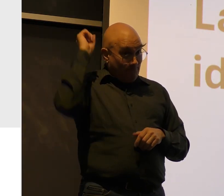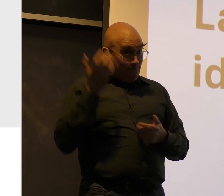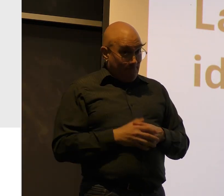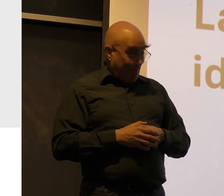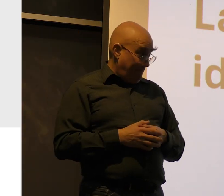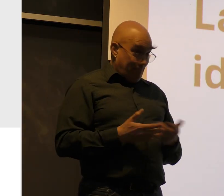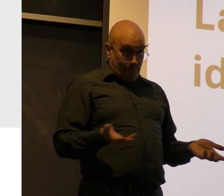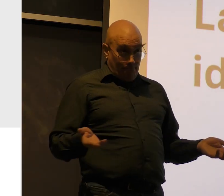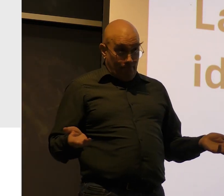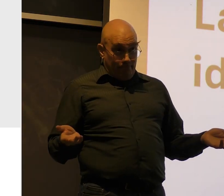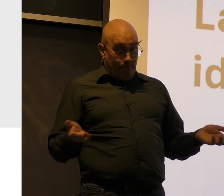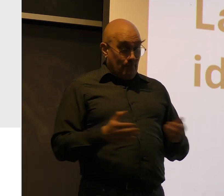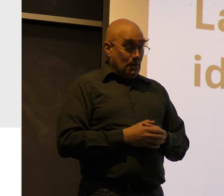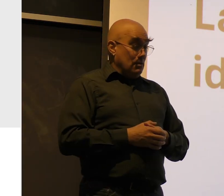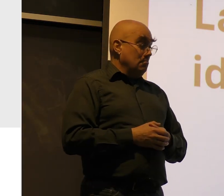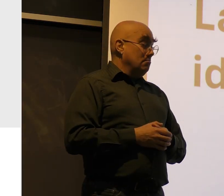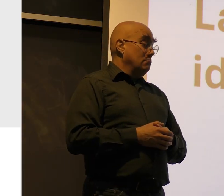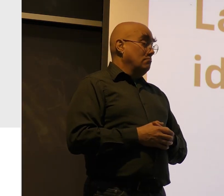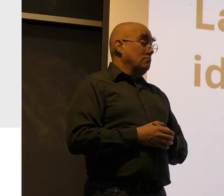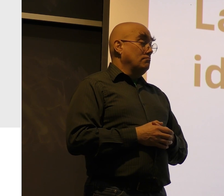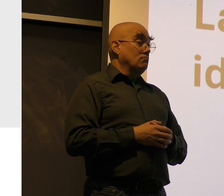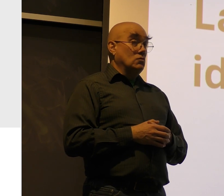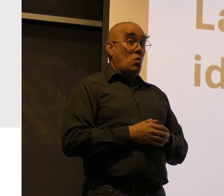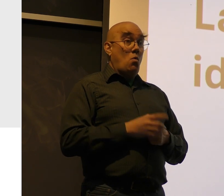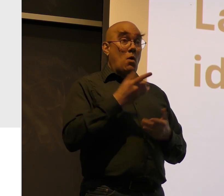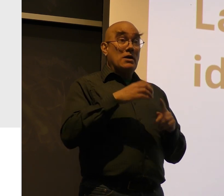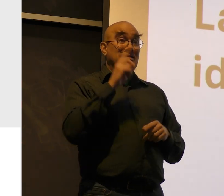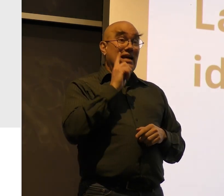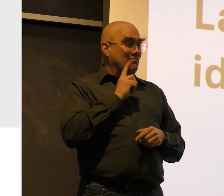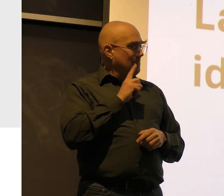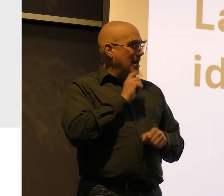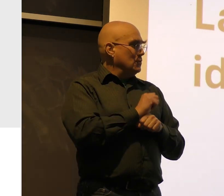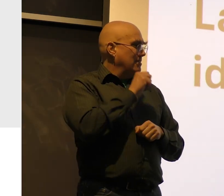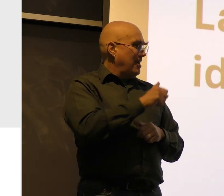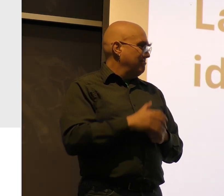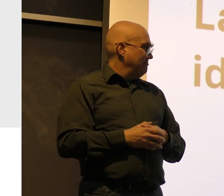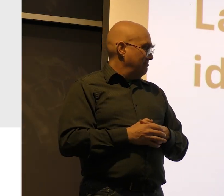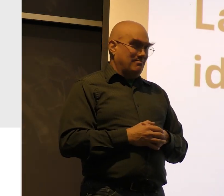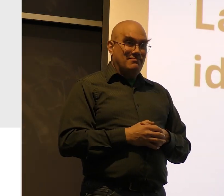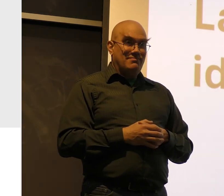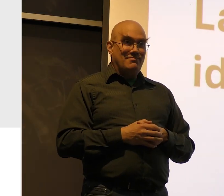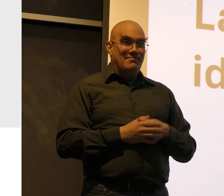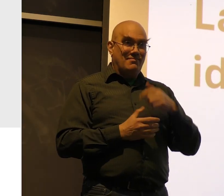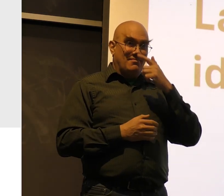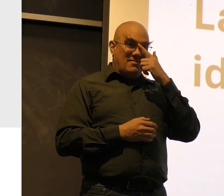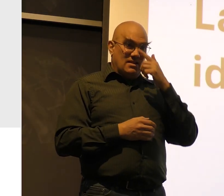I mean, I shake my head. It's not natural. One way to be deaf. No,